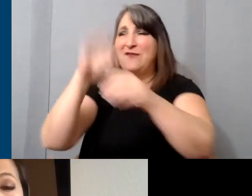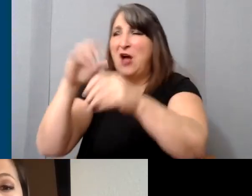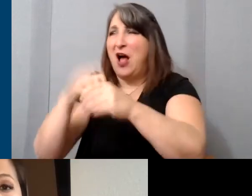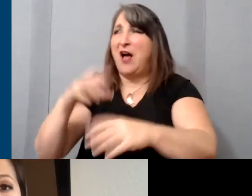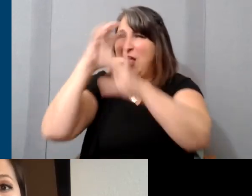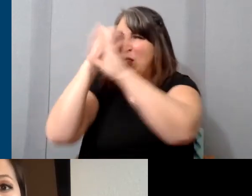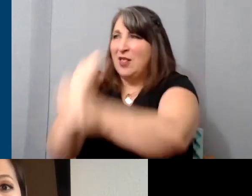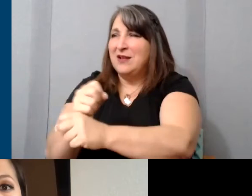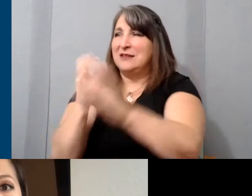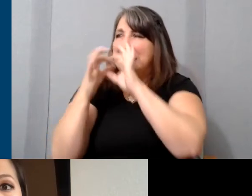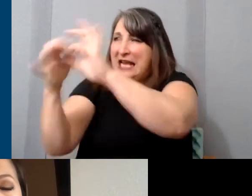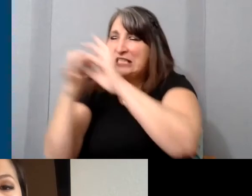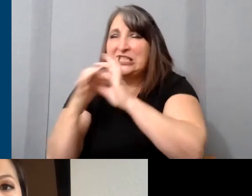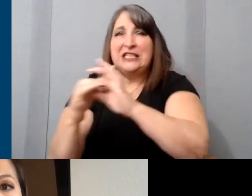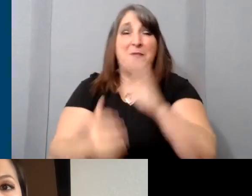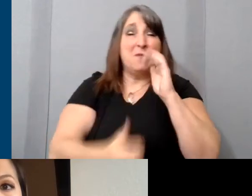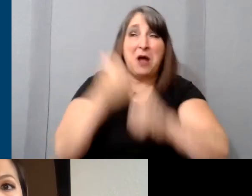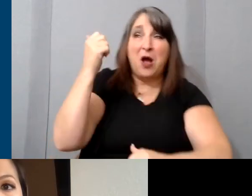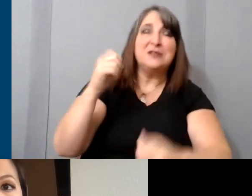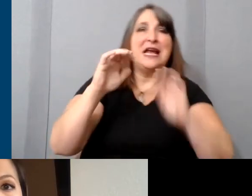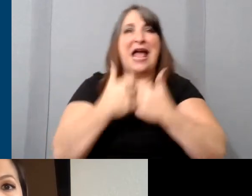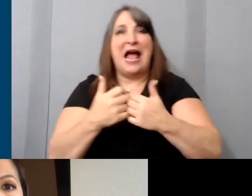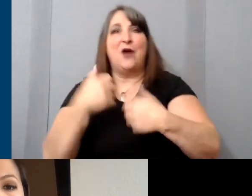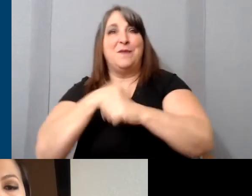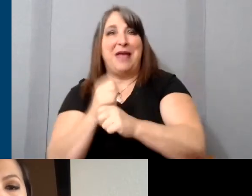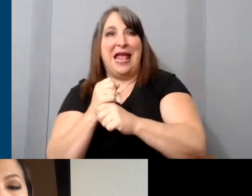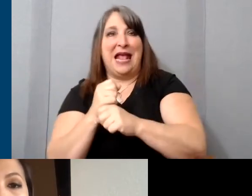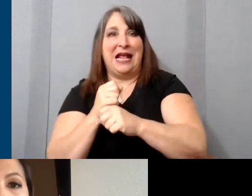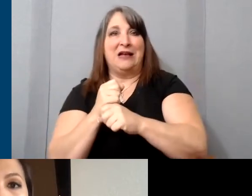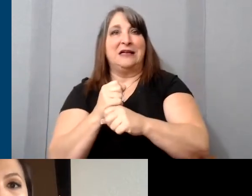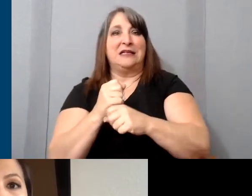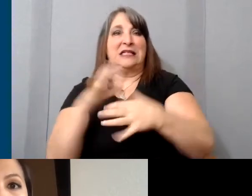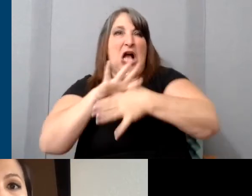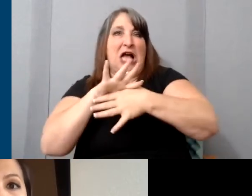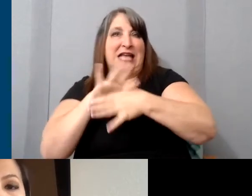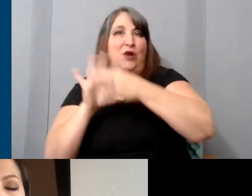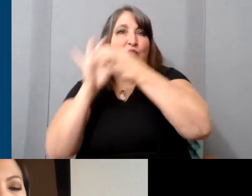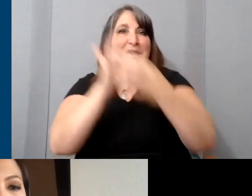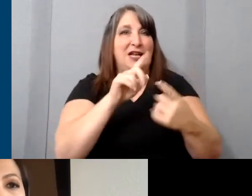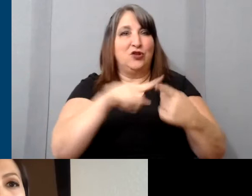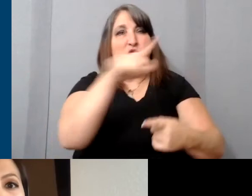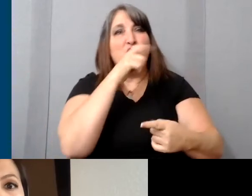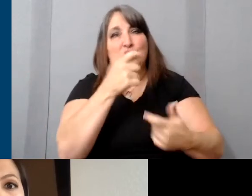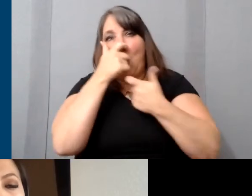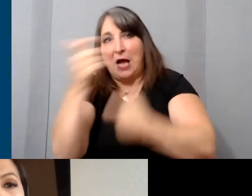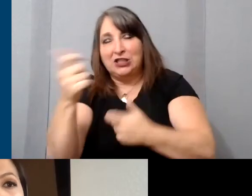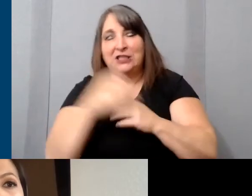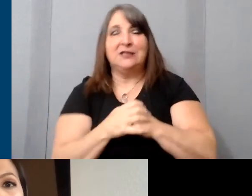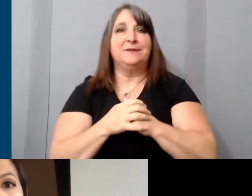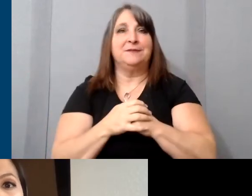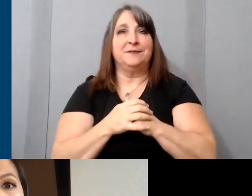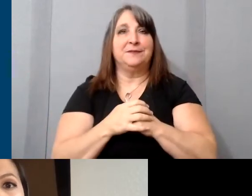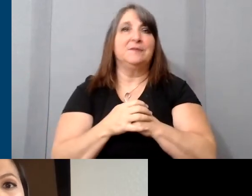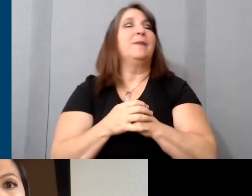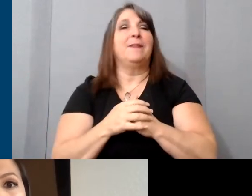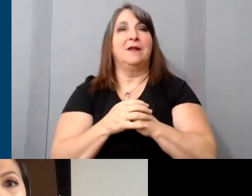time folks are engaging with us, and how to craft content around these targets. Overall, we saw a major spike in our social media platform. Next